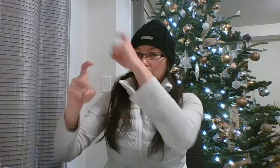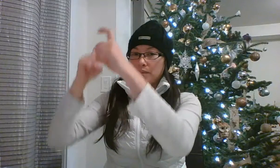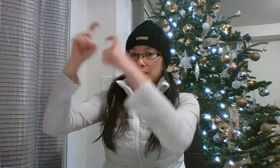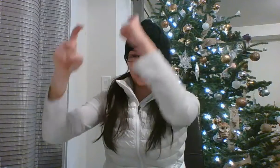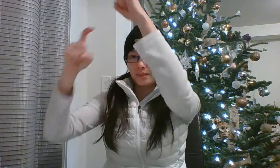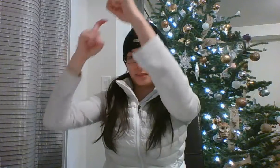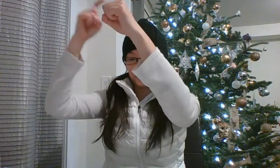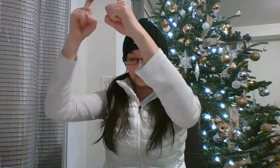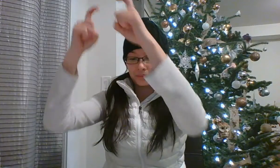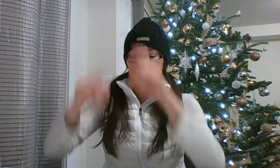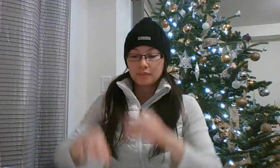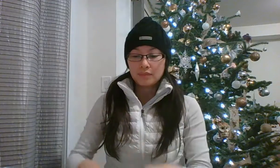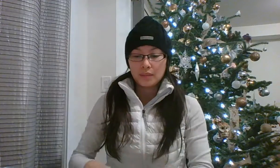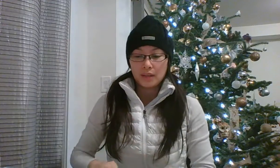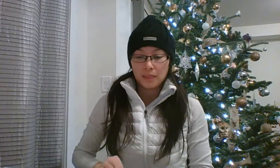ornament.